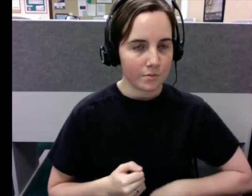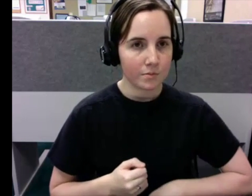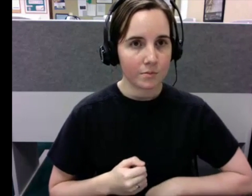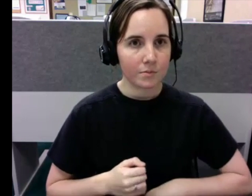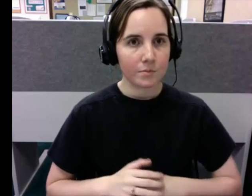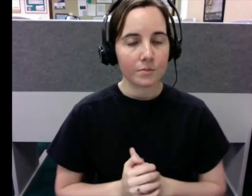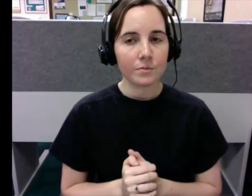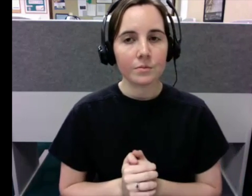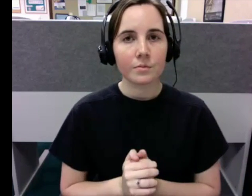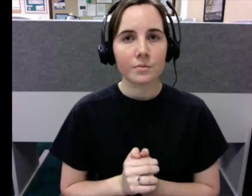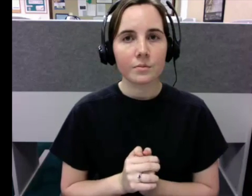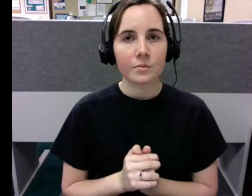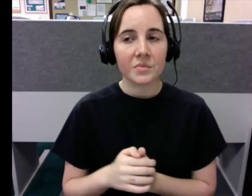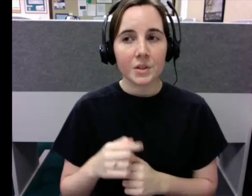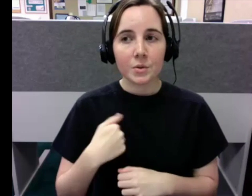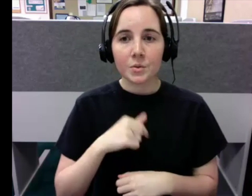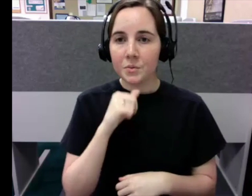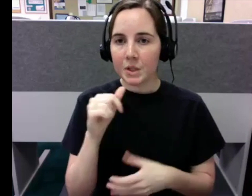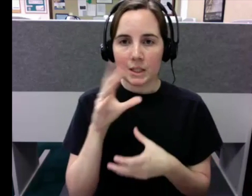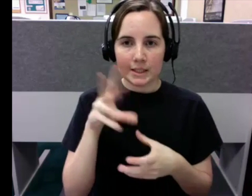For example, we do not count